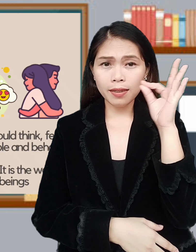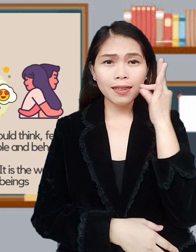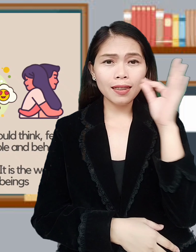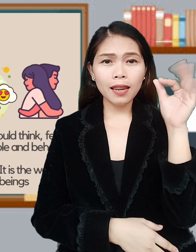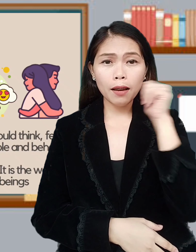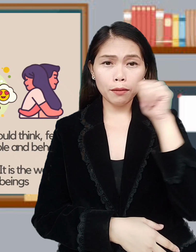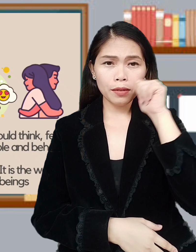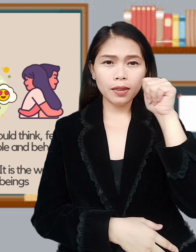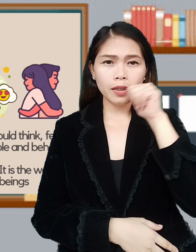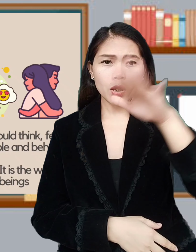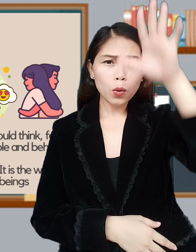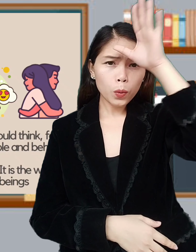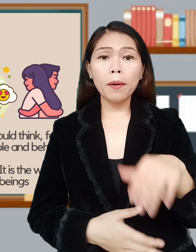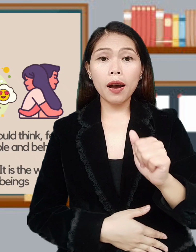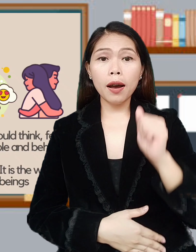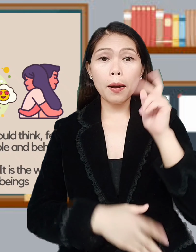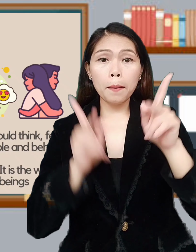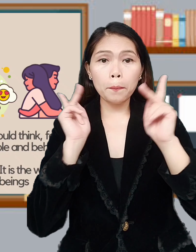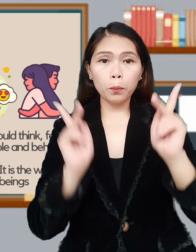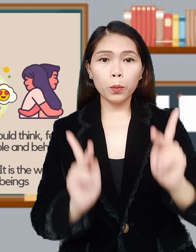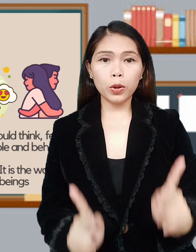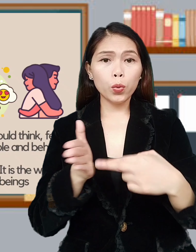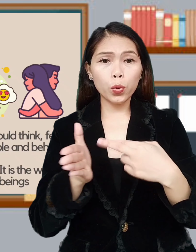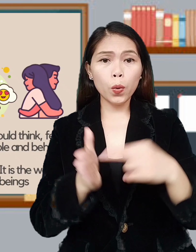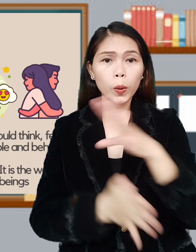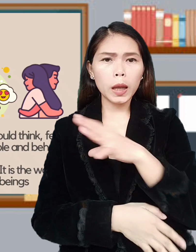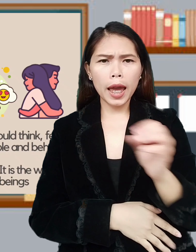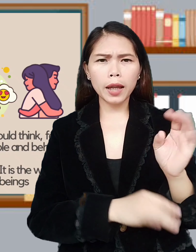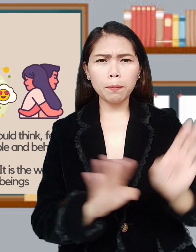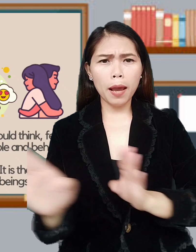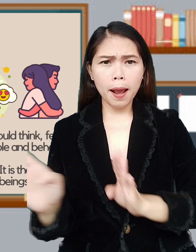It refers to femininity or masculinity of a